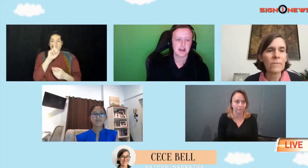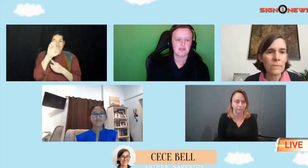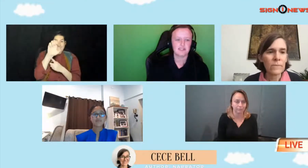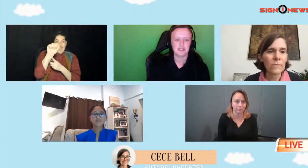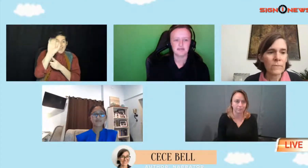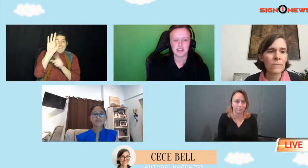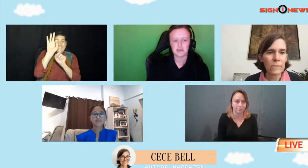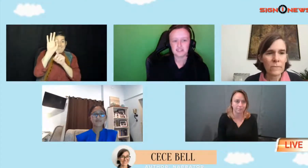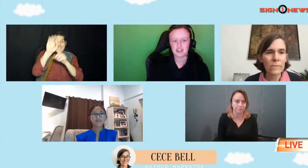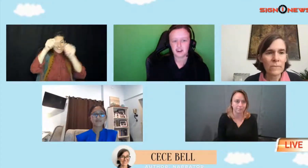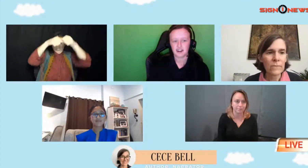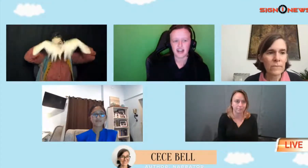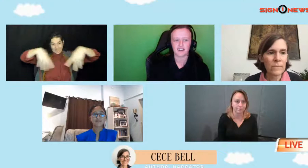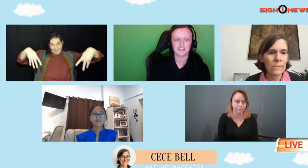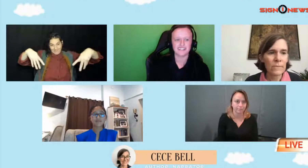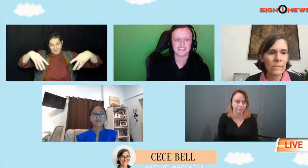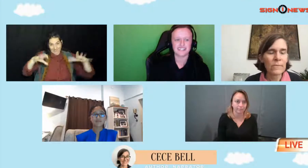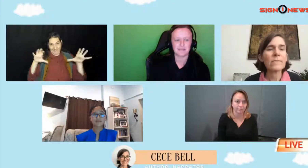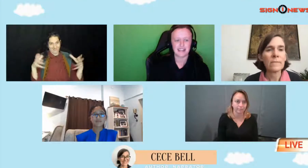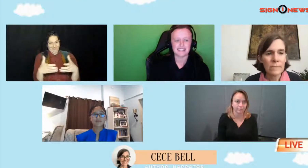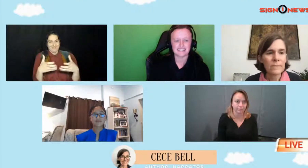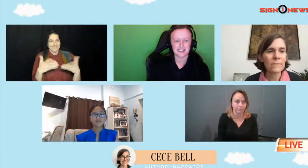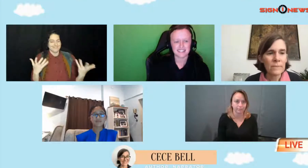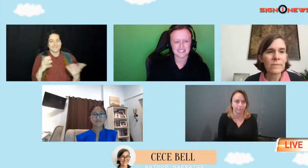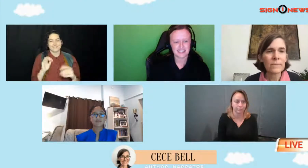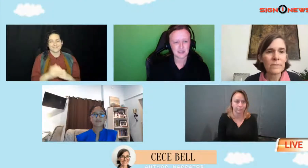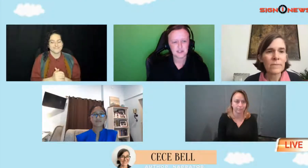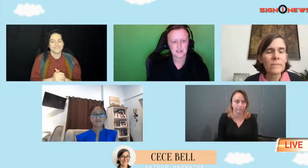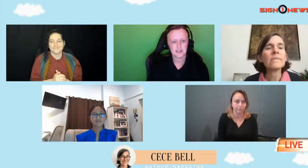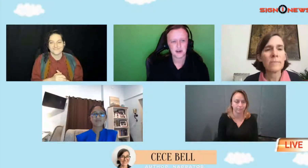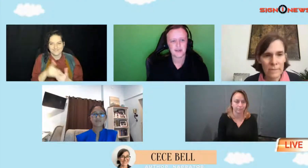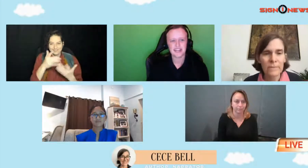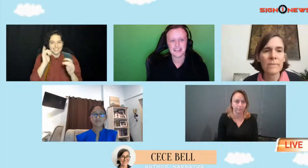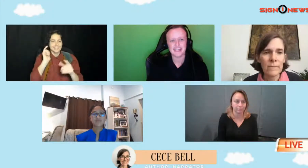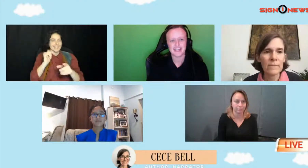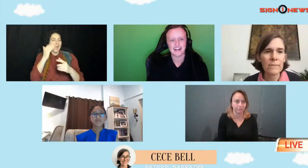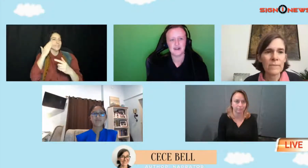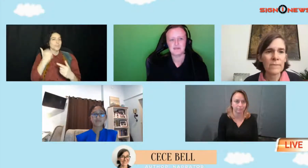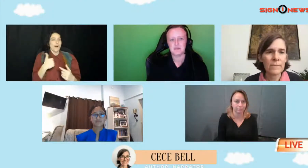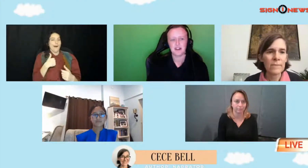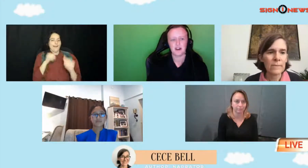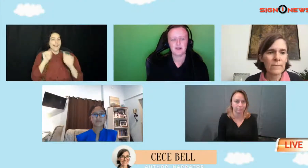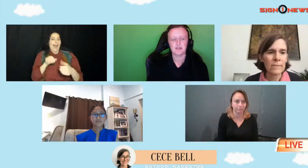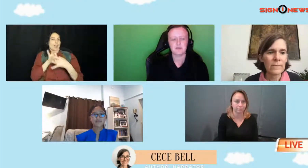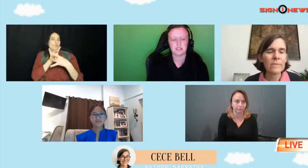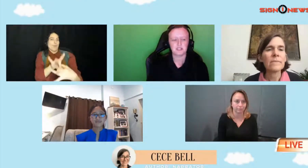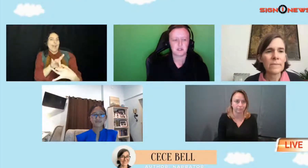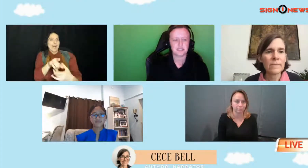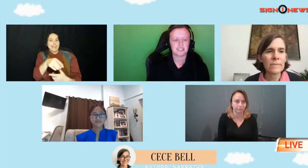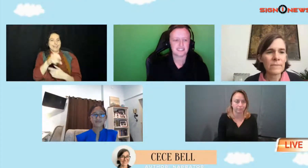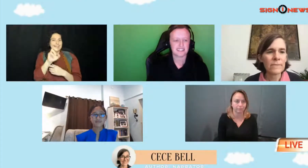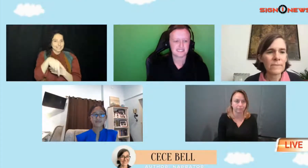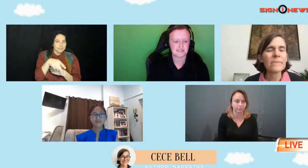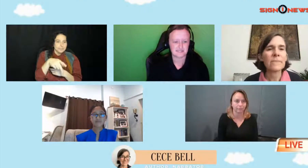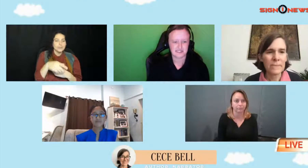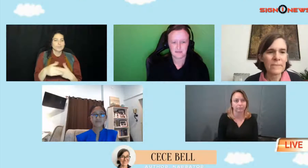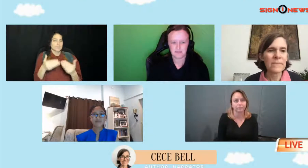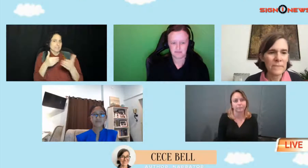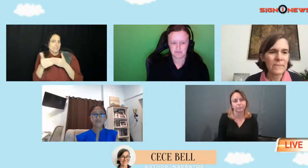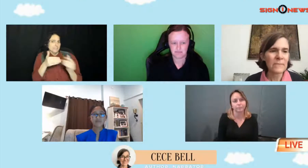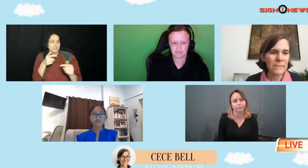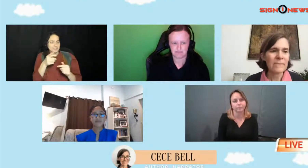Some have deaf families that are passing down this sign language. So it all builds into this